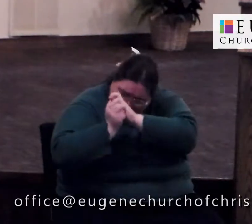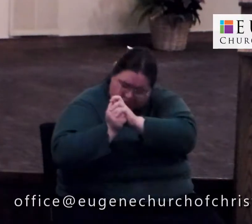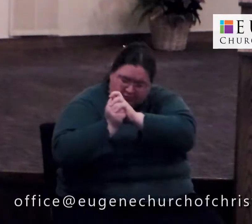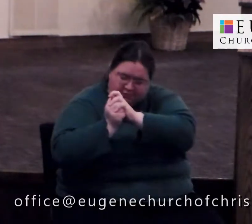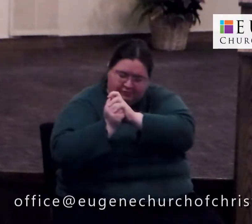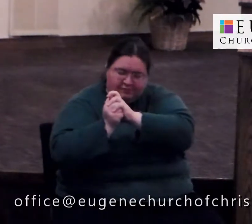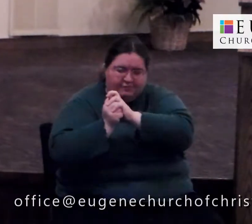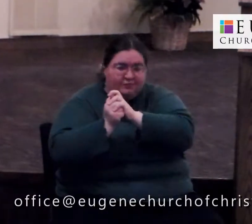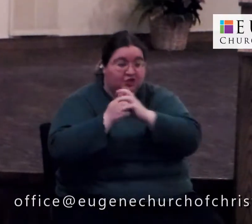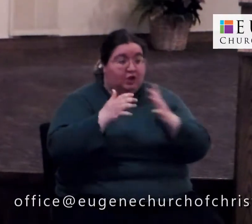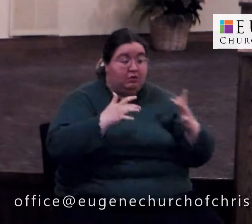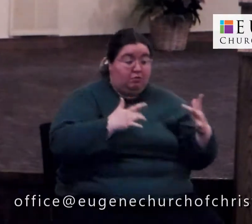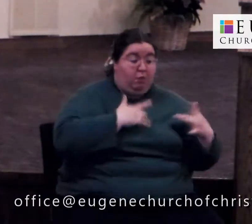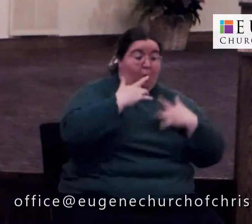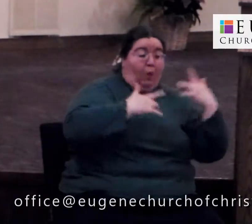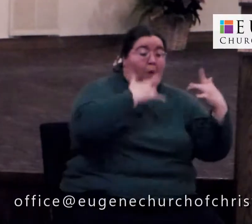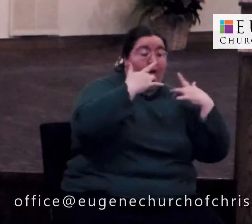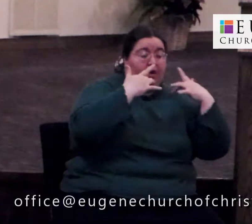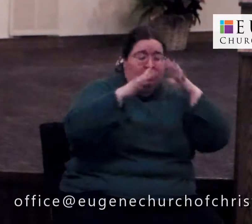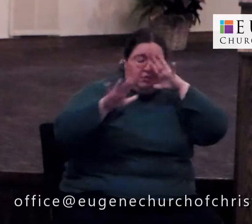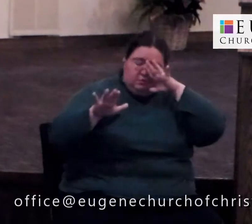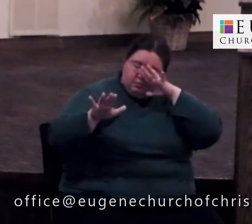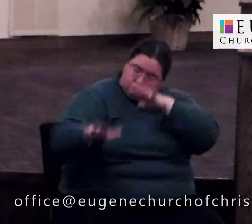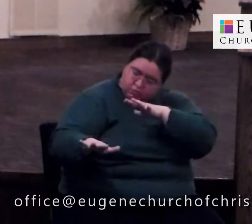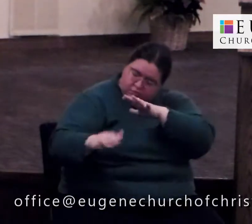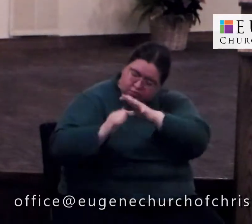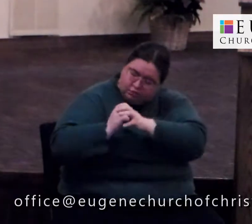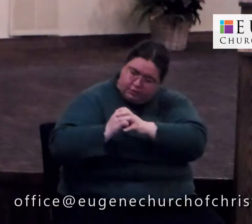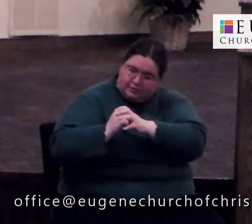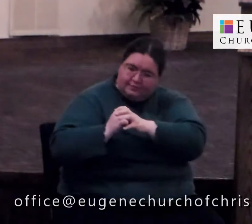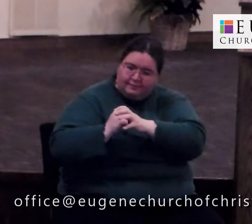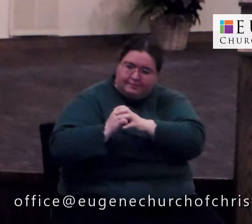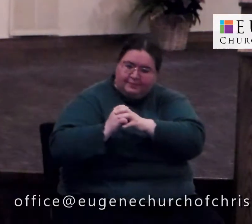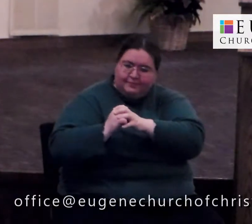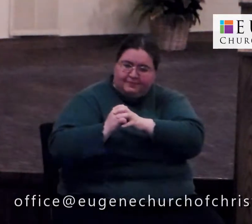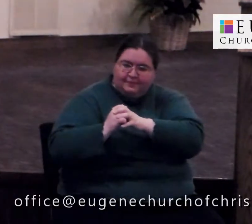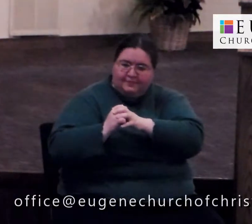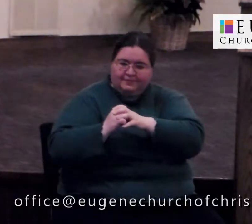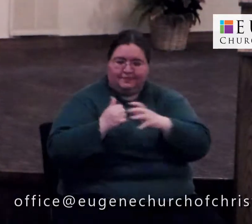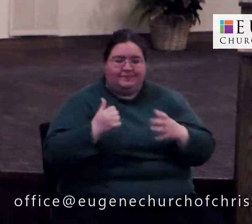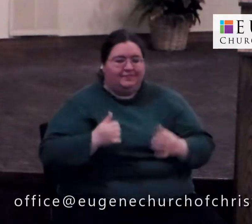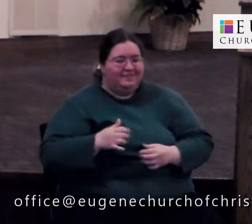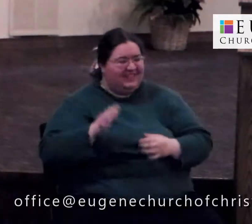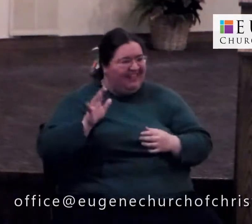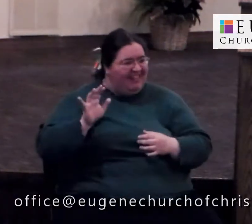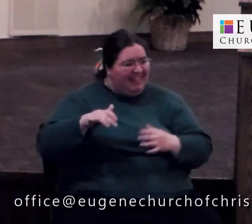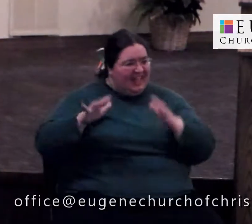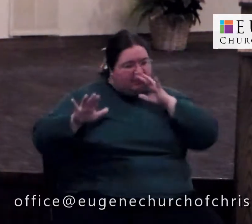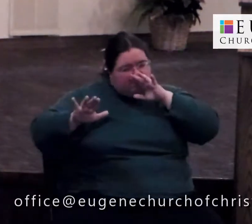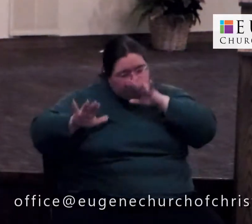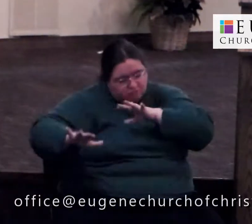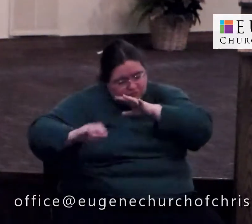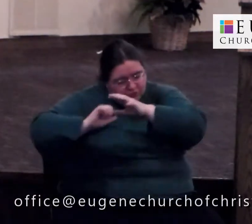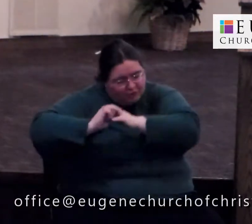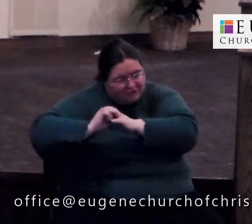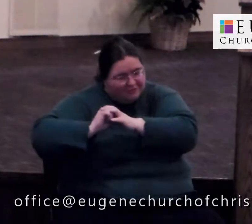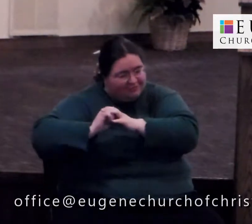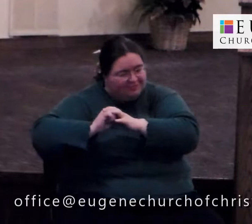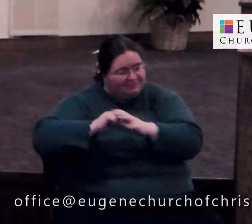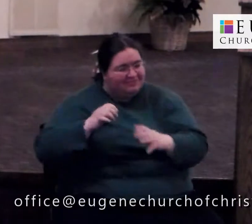and worship, by the way, is not something we do for an hour and 10 minutes here on Sunday morning. That's part of it. But this bowing